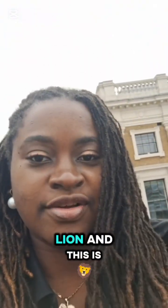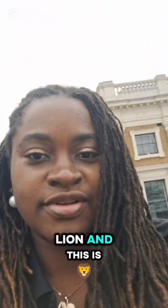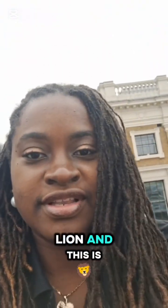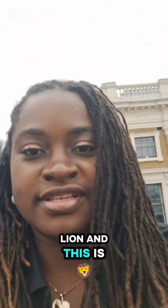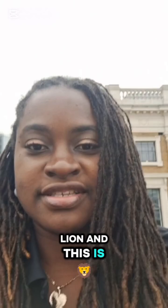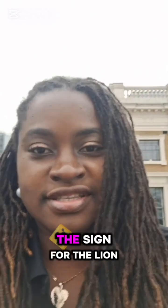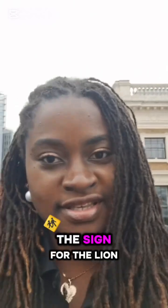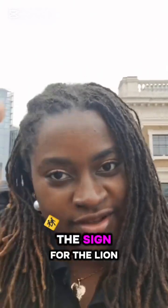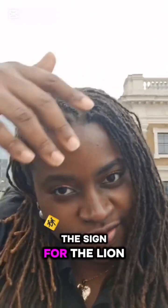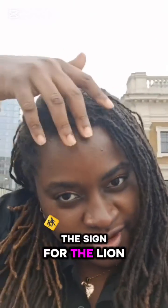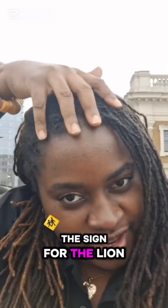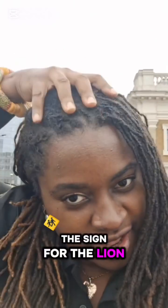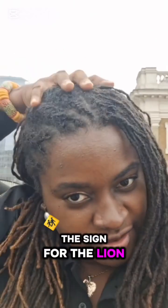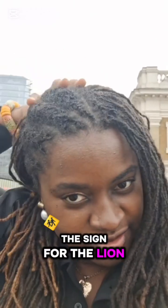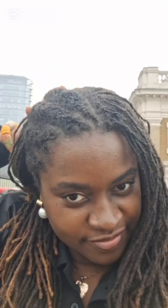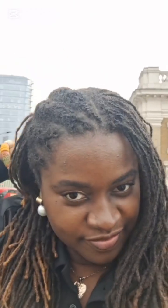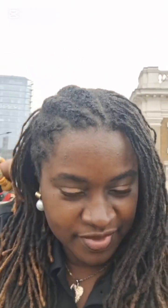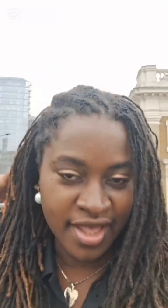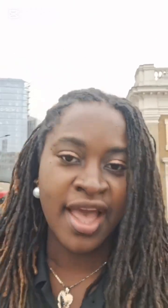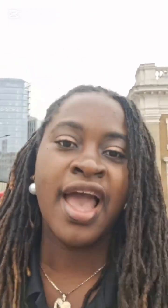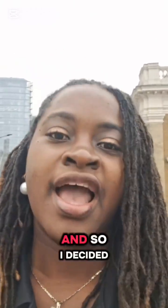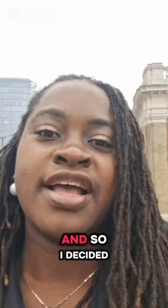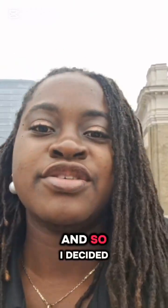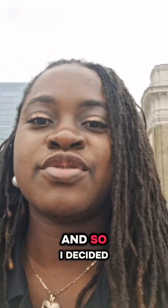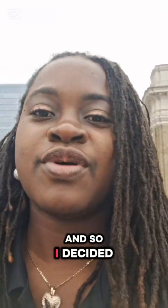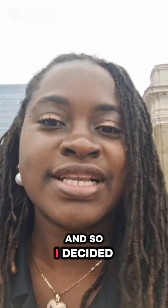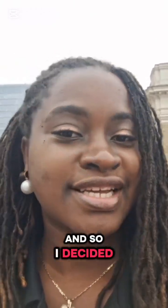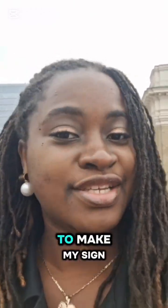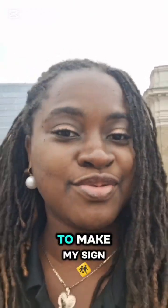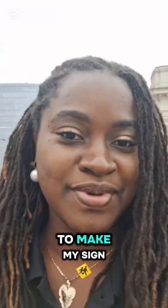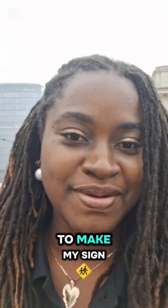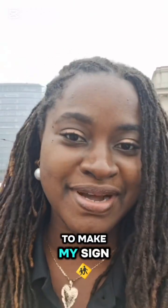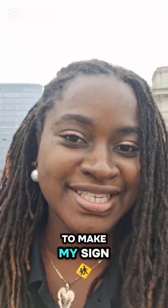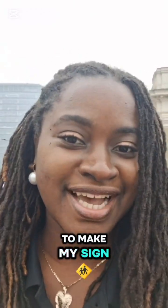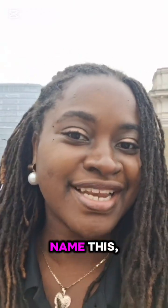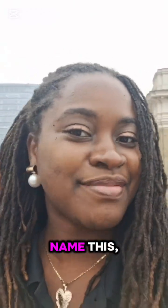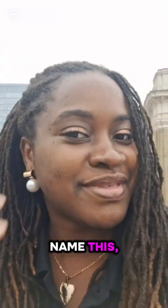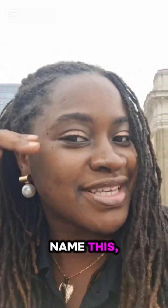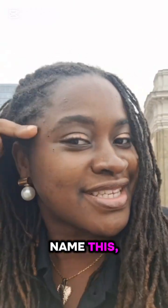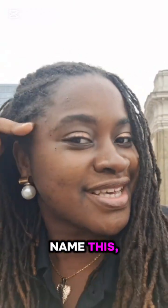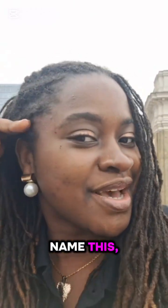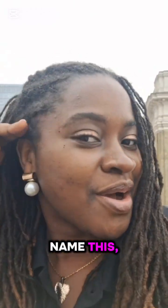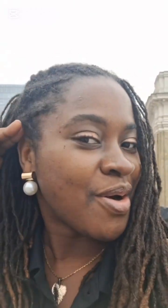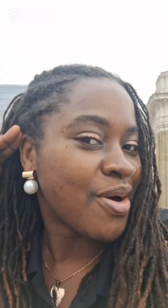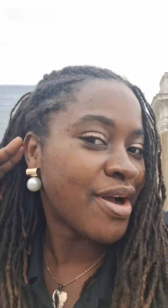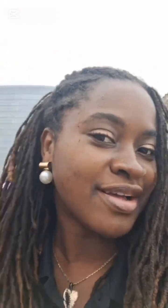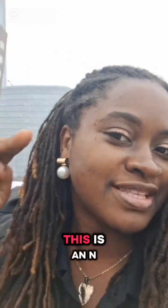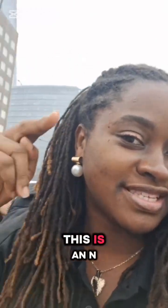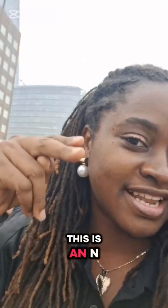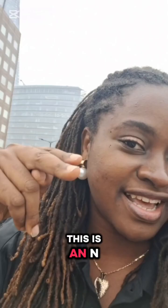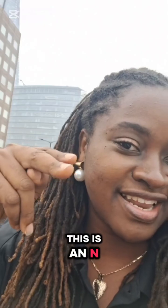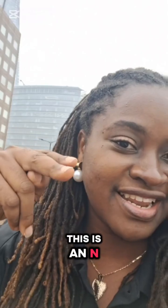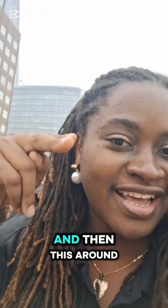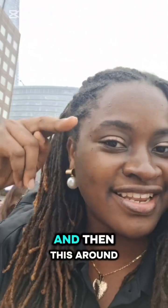this is the sign for the lion, and so I decided to make my sign name this is an N and then